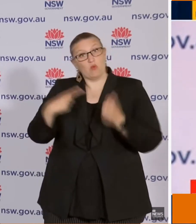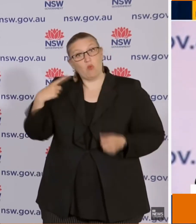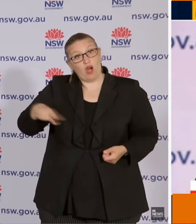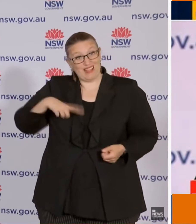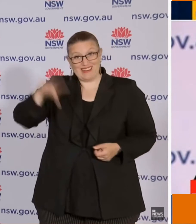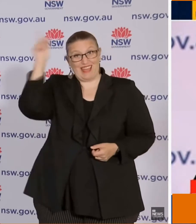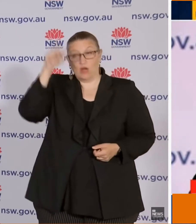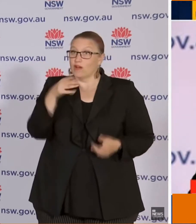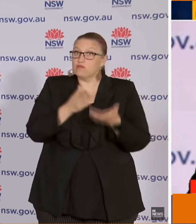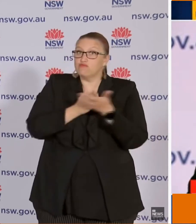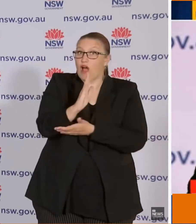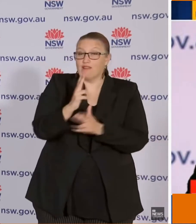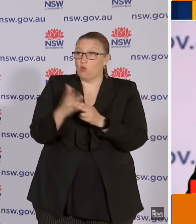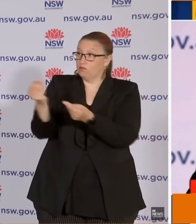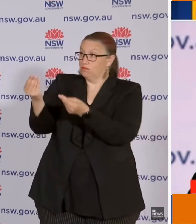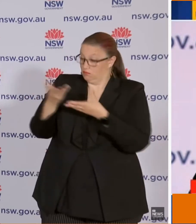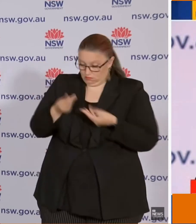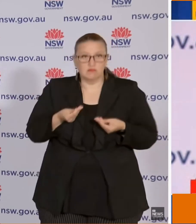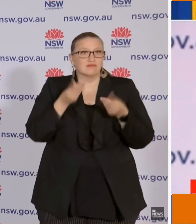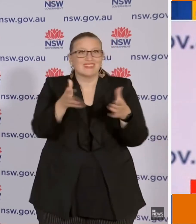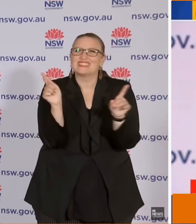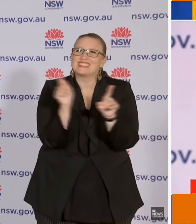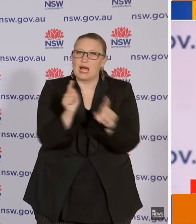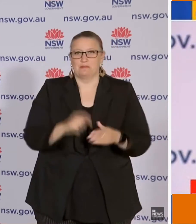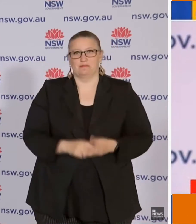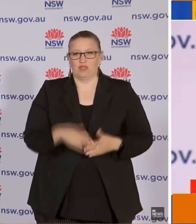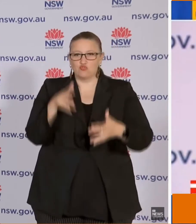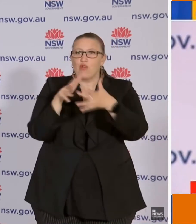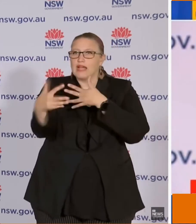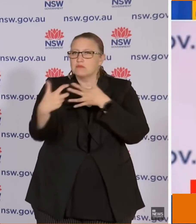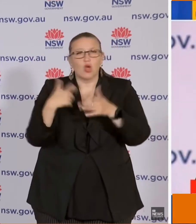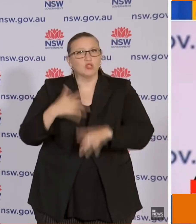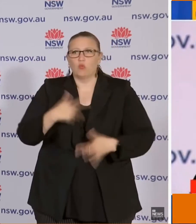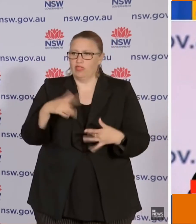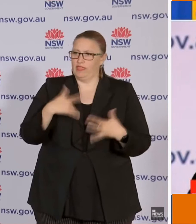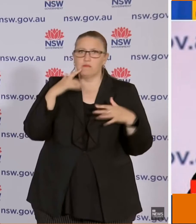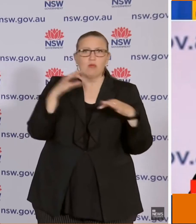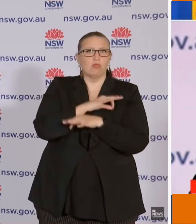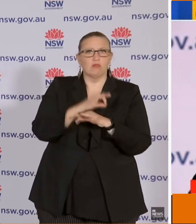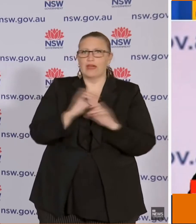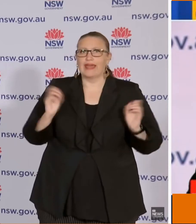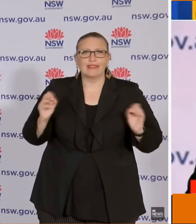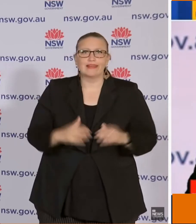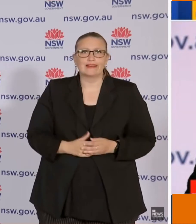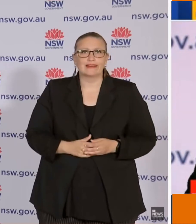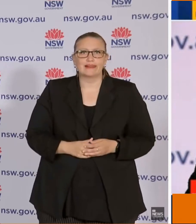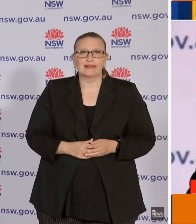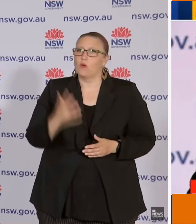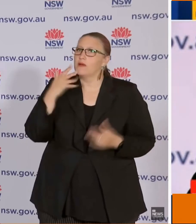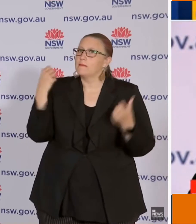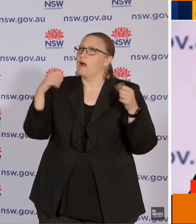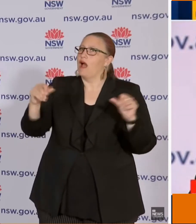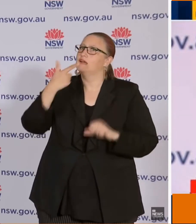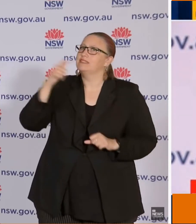and transparent advice, as I receive it, so that we can all start thinking about COVID in a different way once we get to 70% double